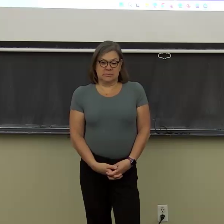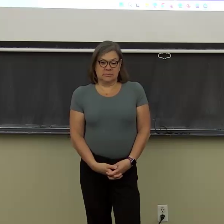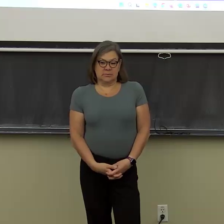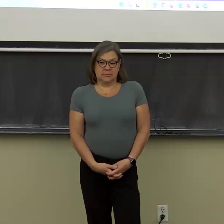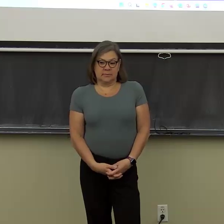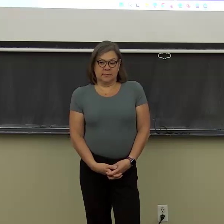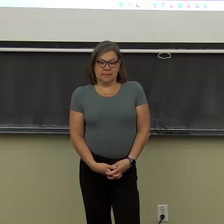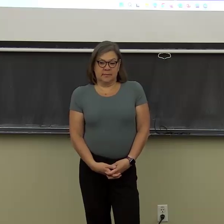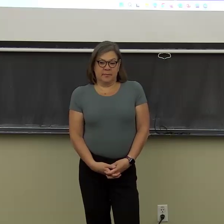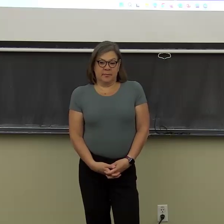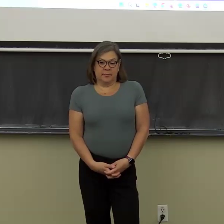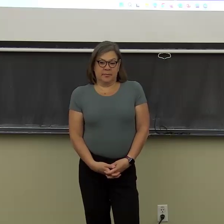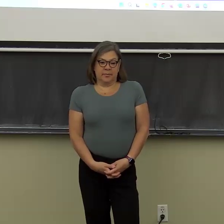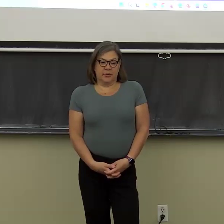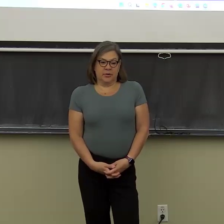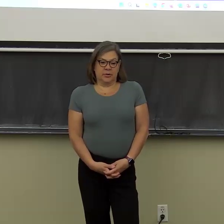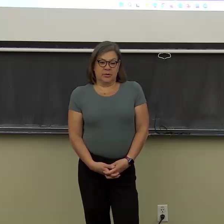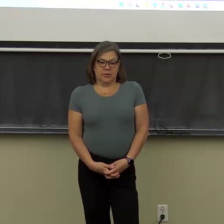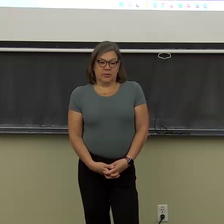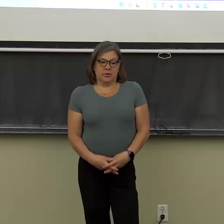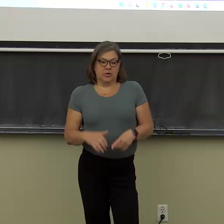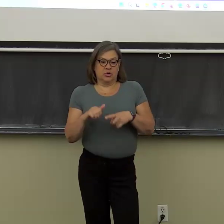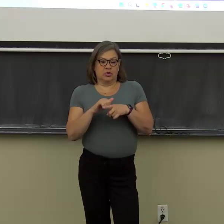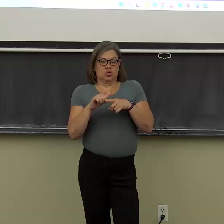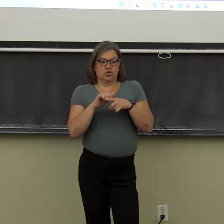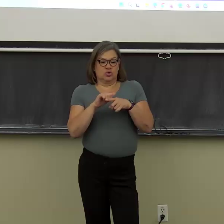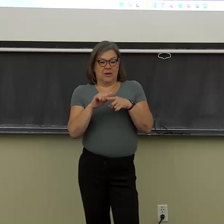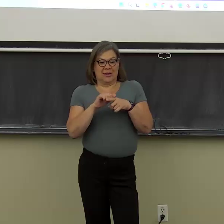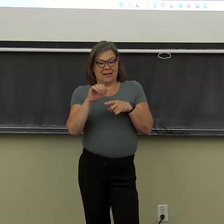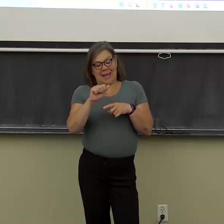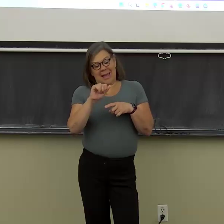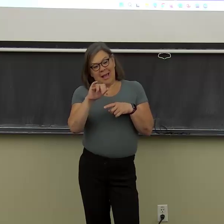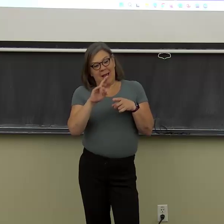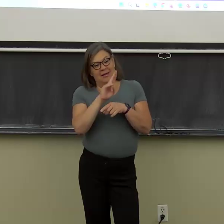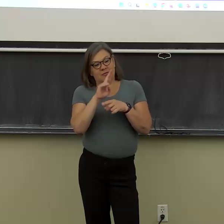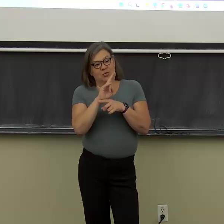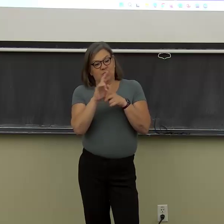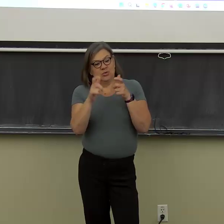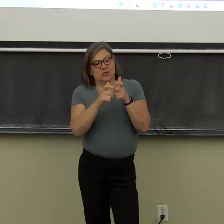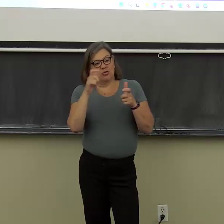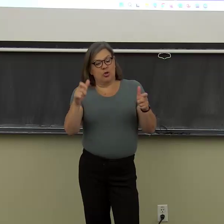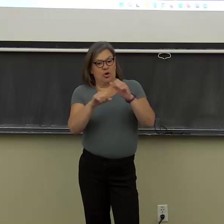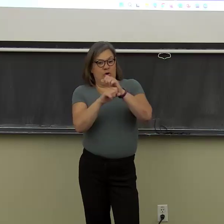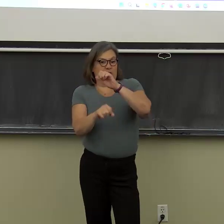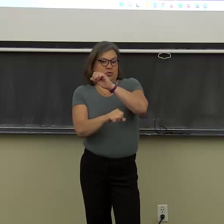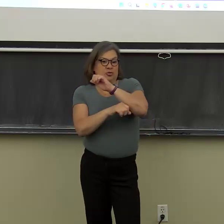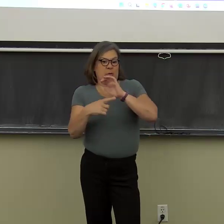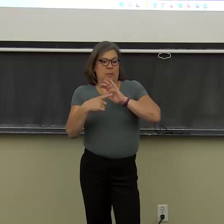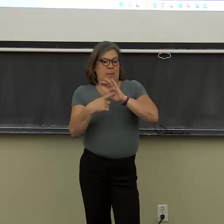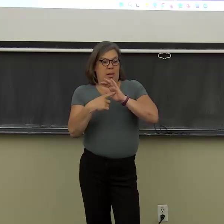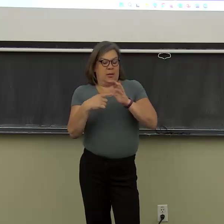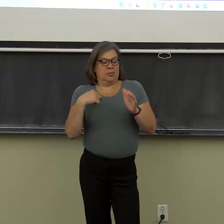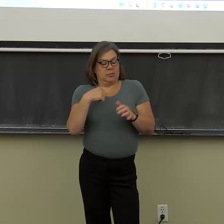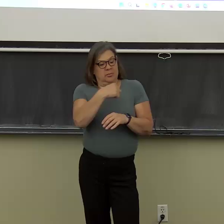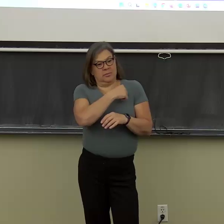the training the AI, if we're using these large foundational models, means we do have